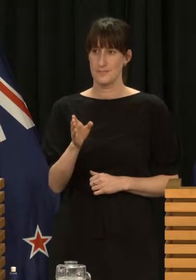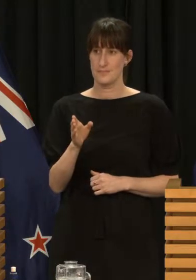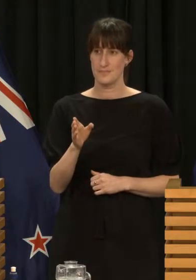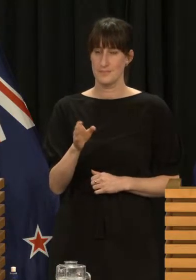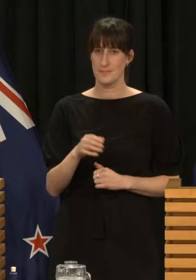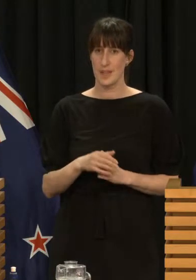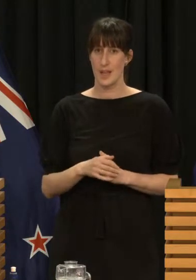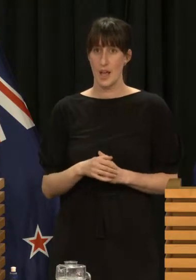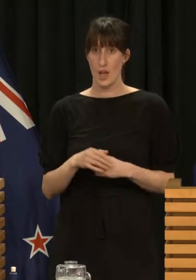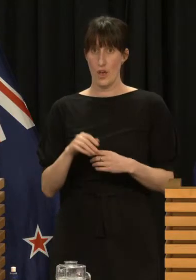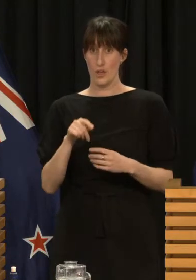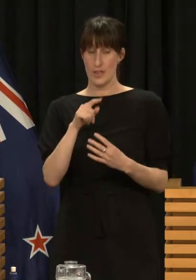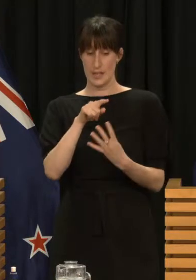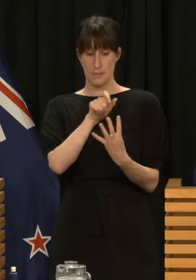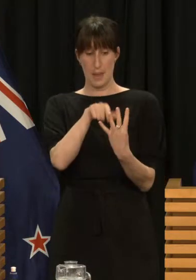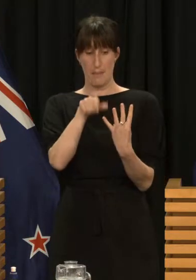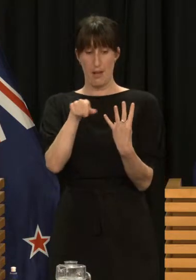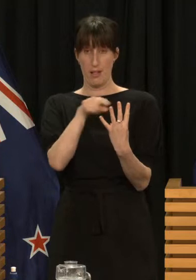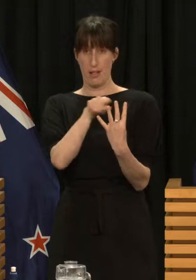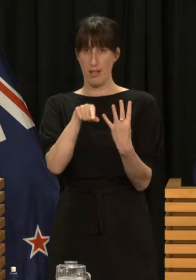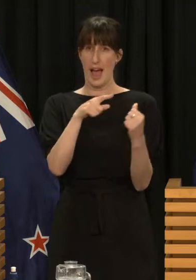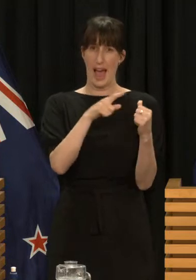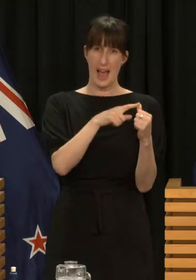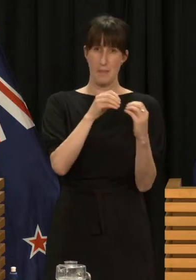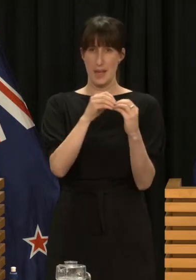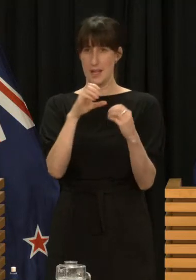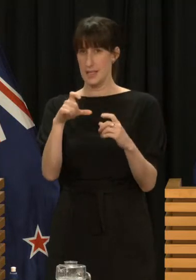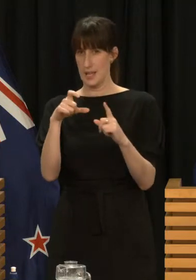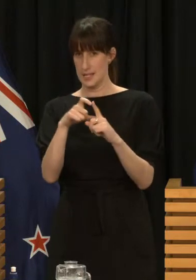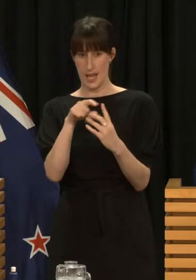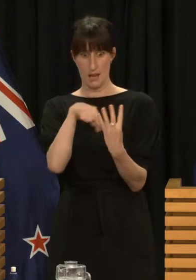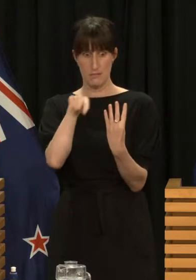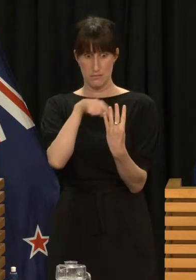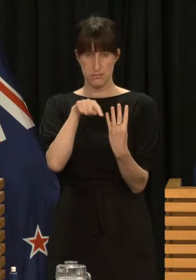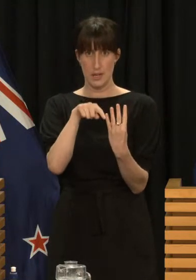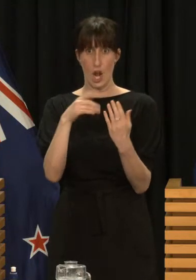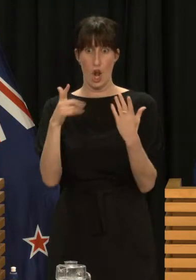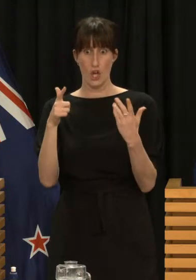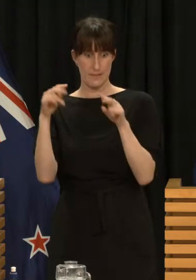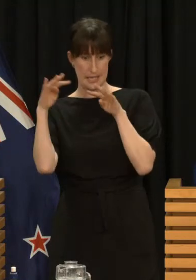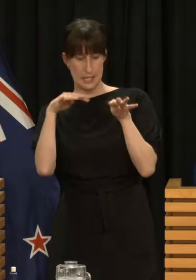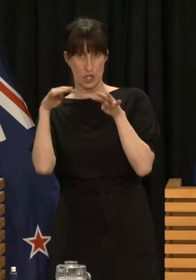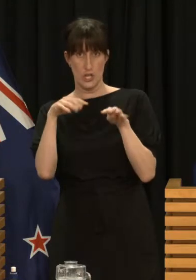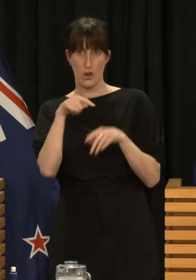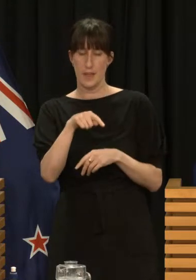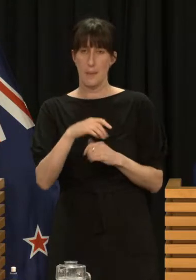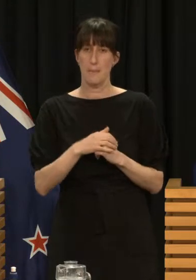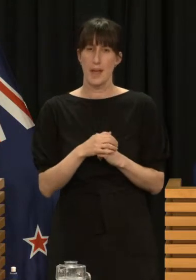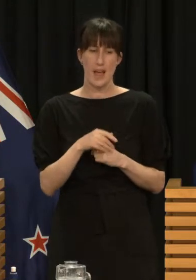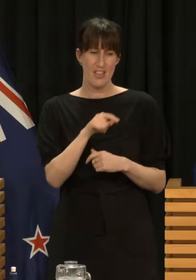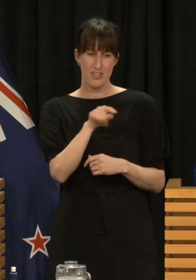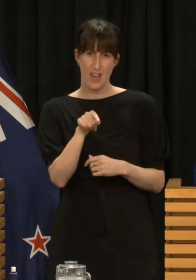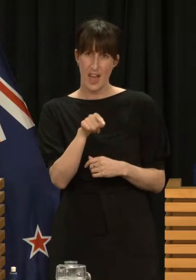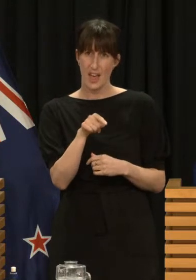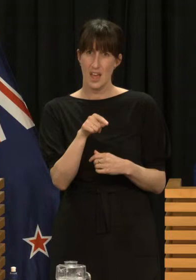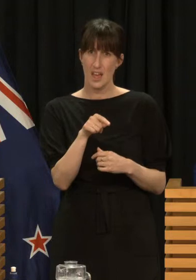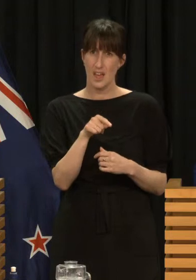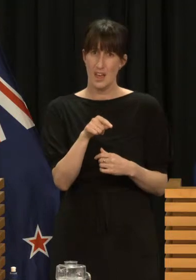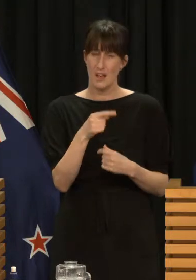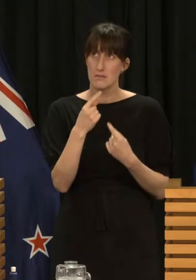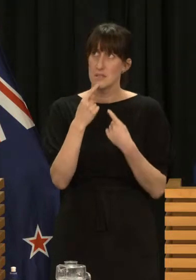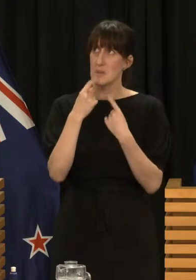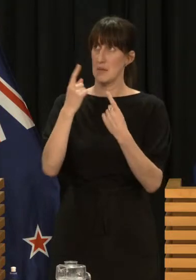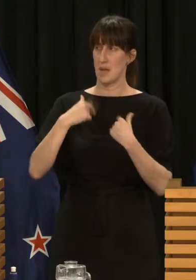of the storm, have they sort of contacted officials, or have they spoken about sort of what they've seen online, or sort of why did you feel